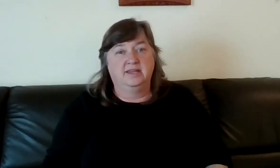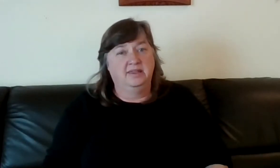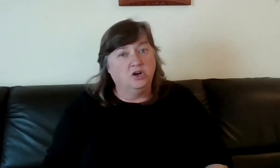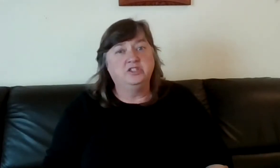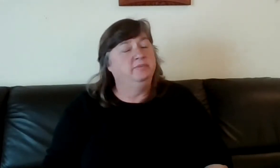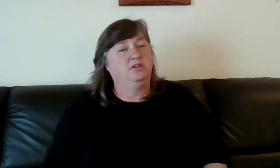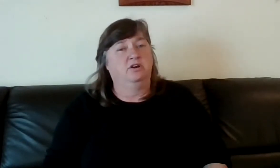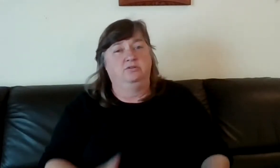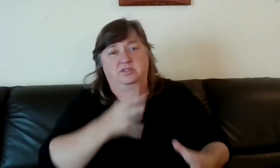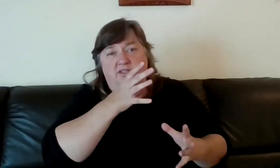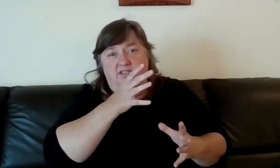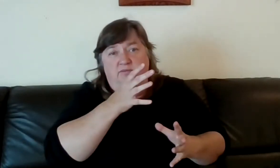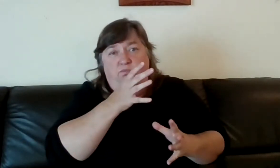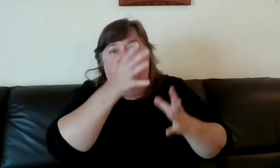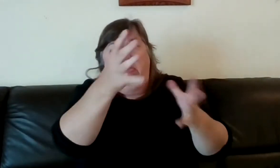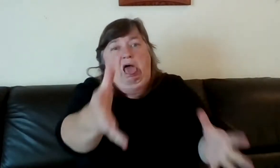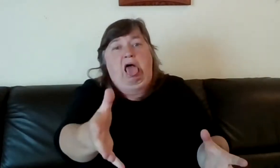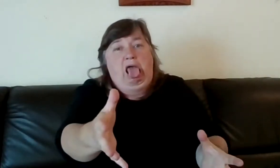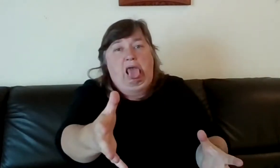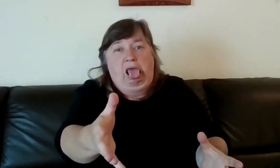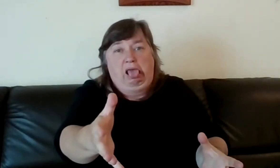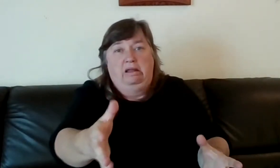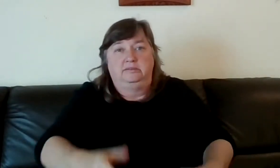the ultimate gross is blah.